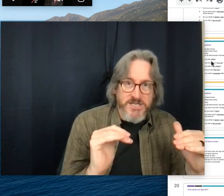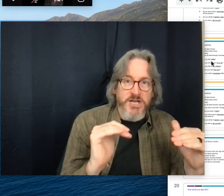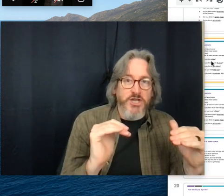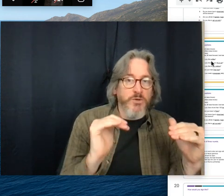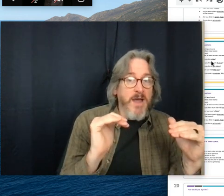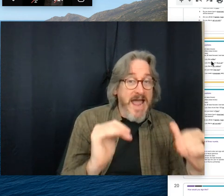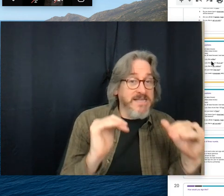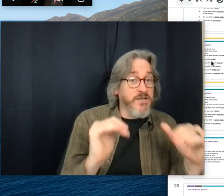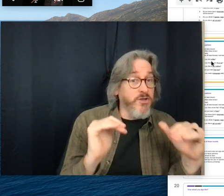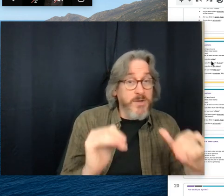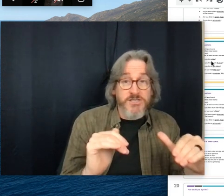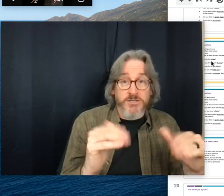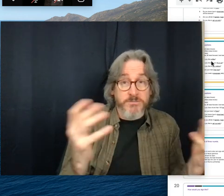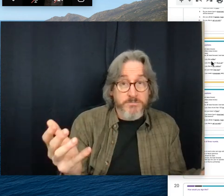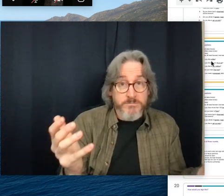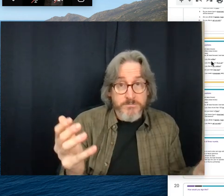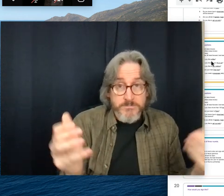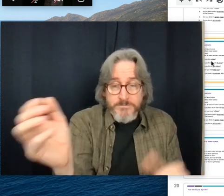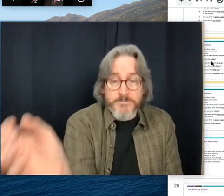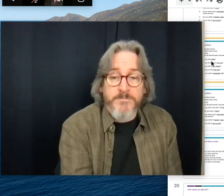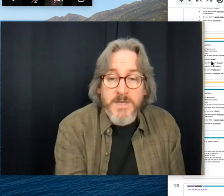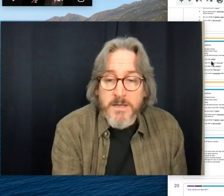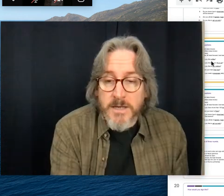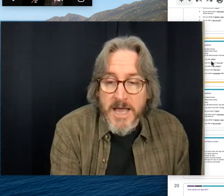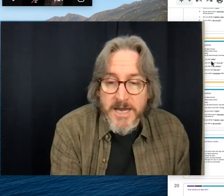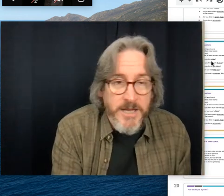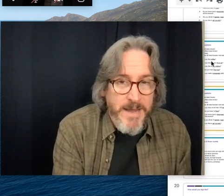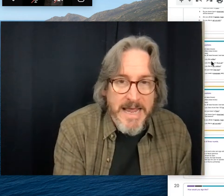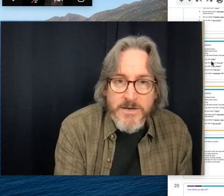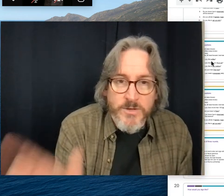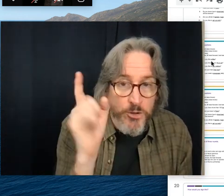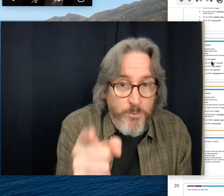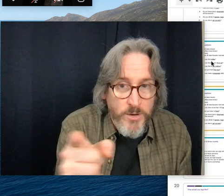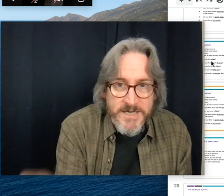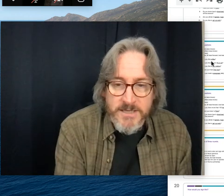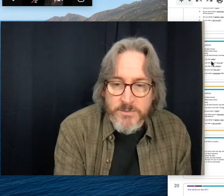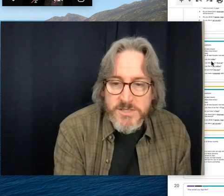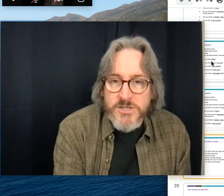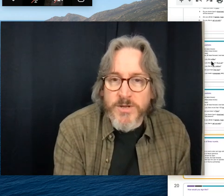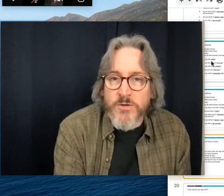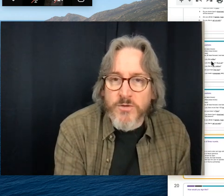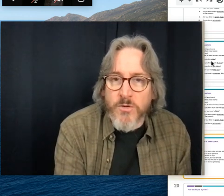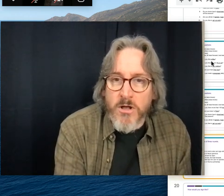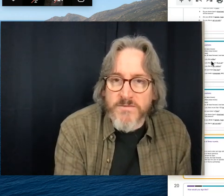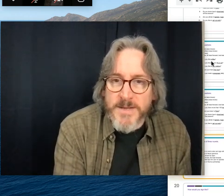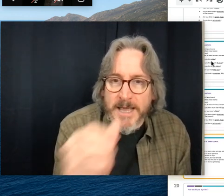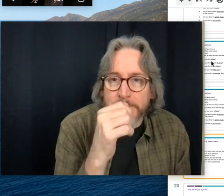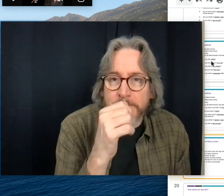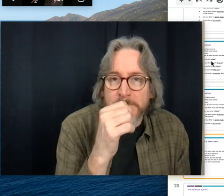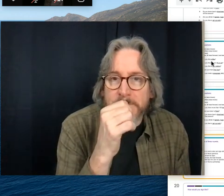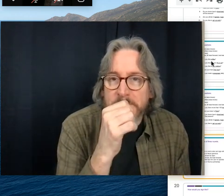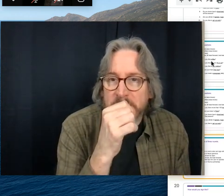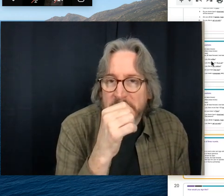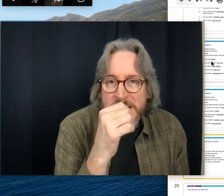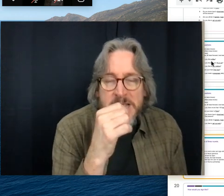Once that's done, you ask the question. And it may end with you pointing at the person. So we go through all of them